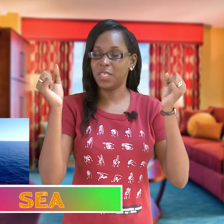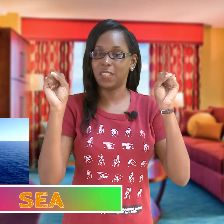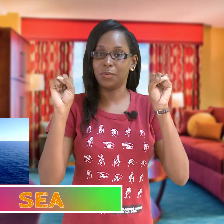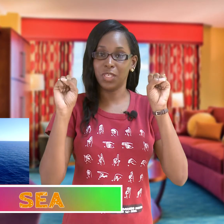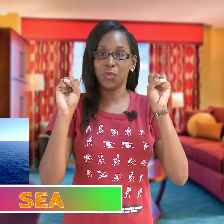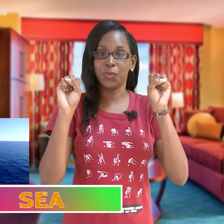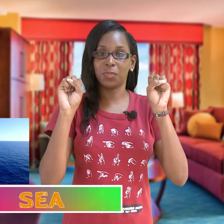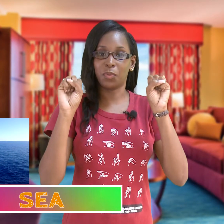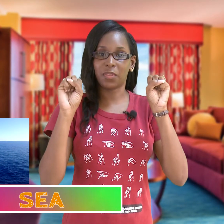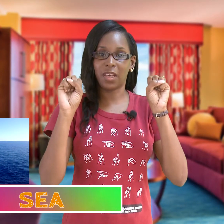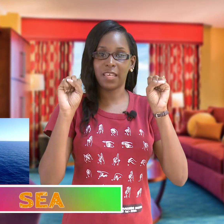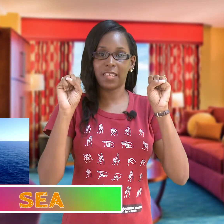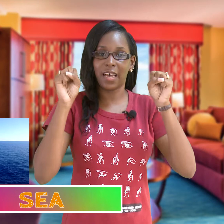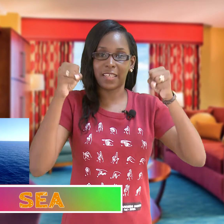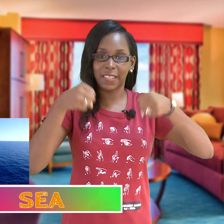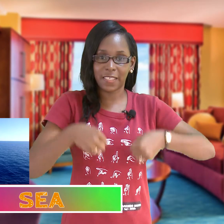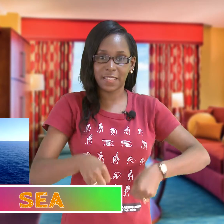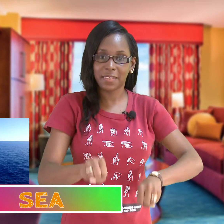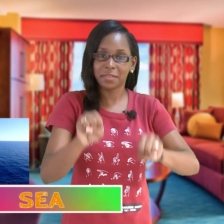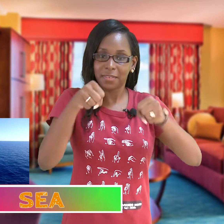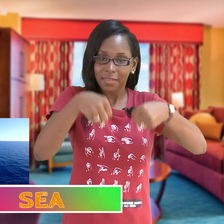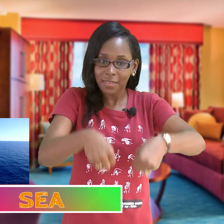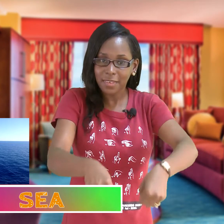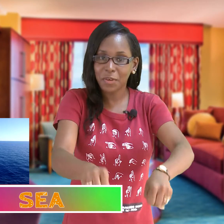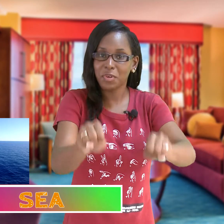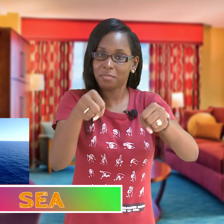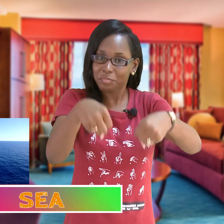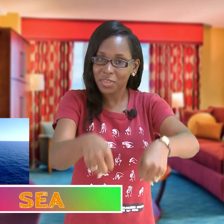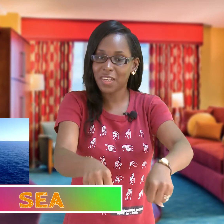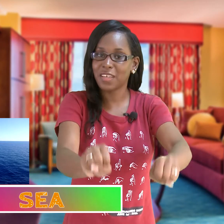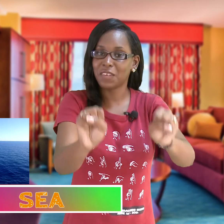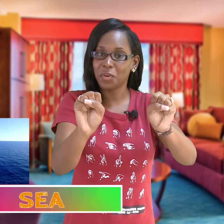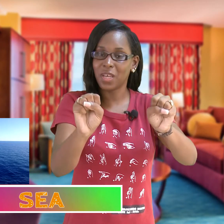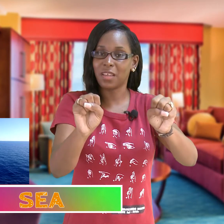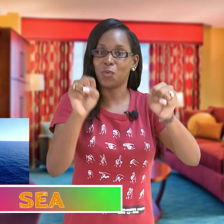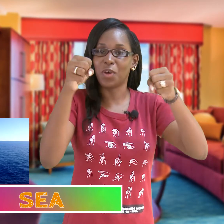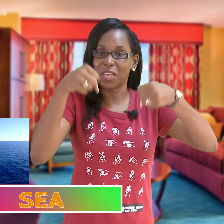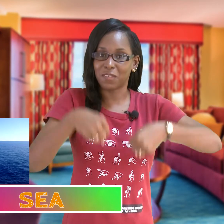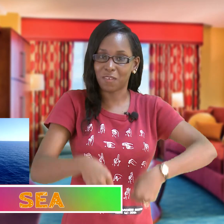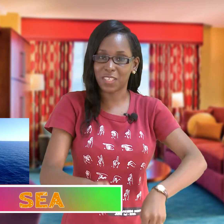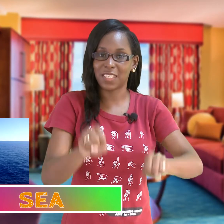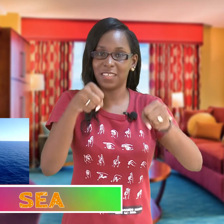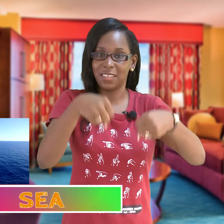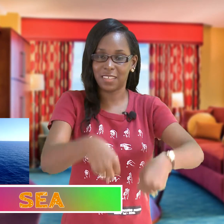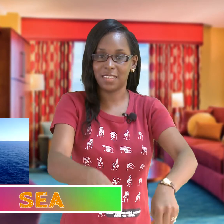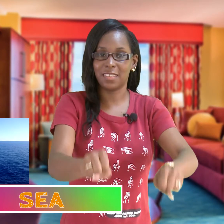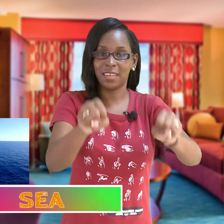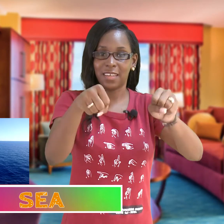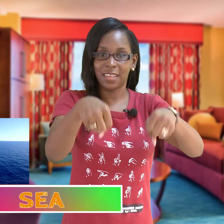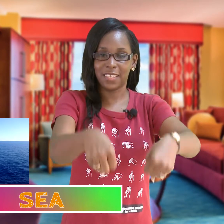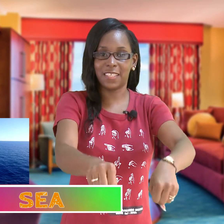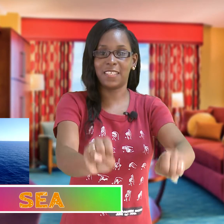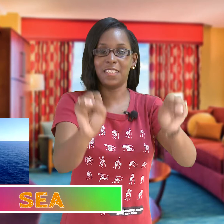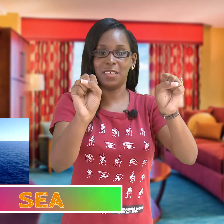We use both S hands and we pretend as if we're making the waves of the sea. Sea.